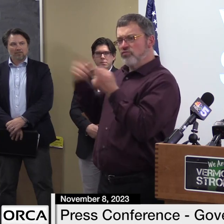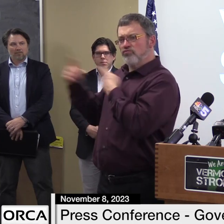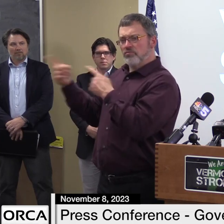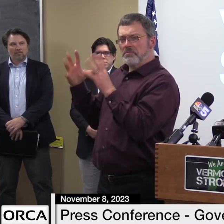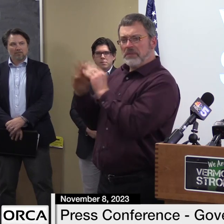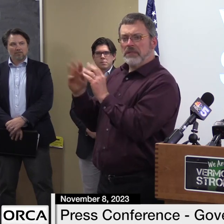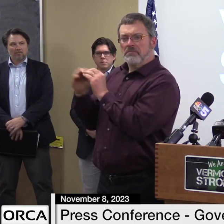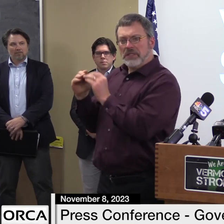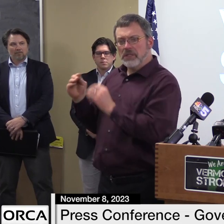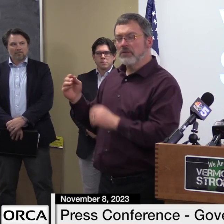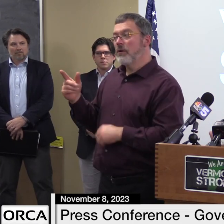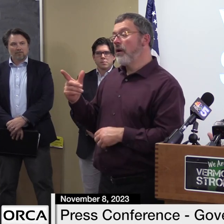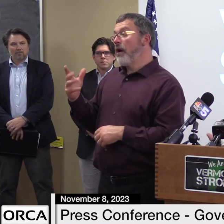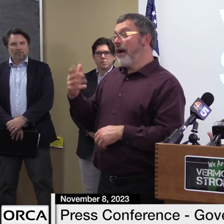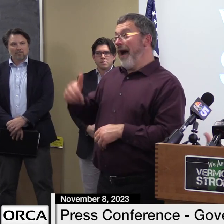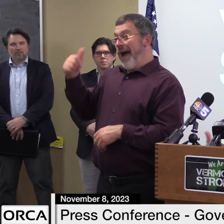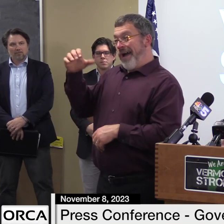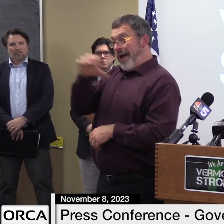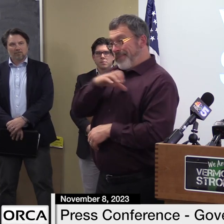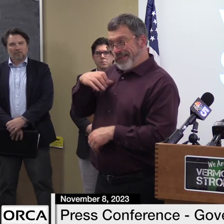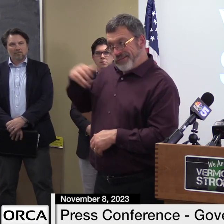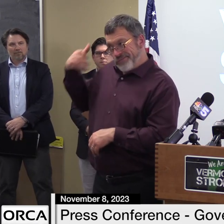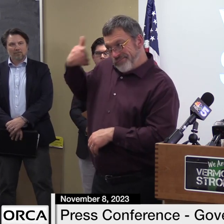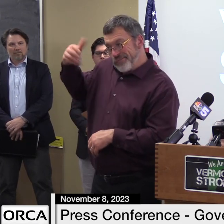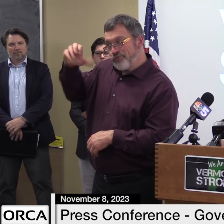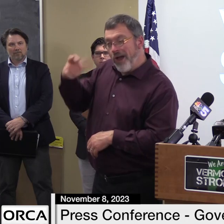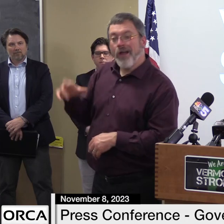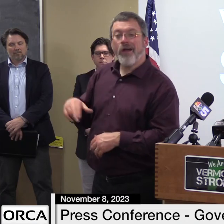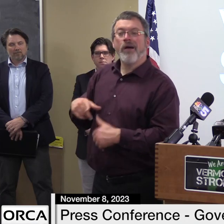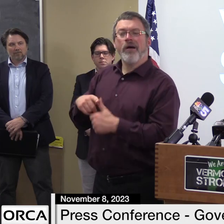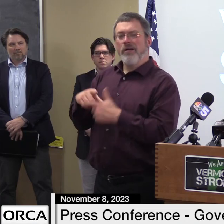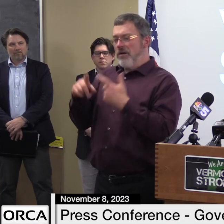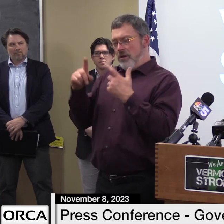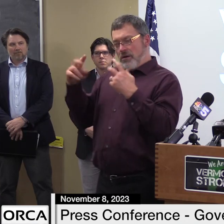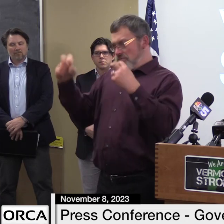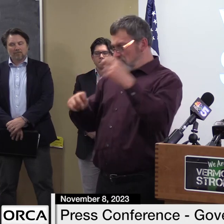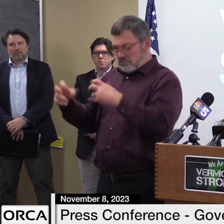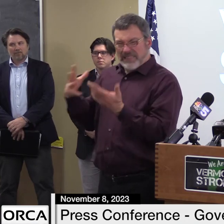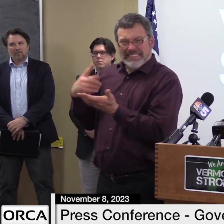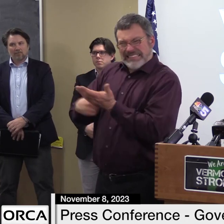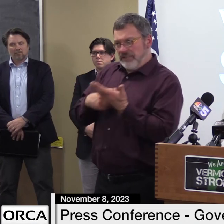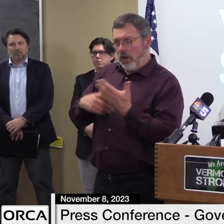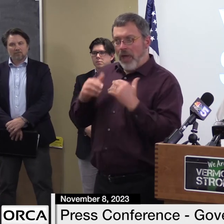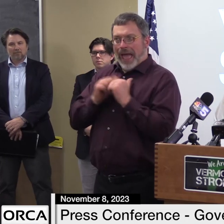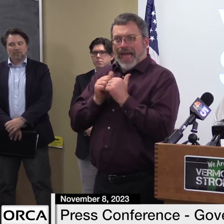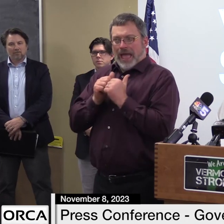committees. To try and flesh out some of this as we develop it.